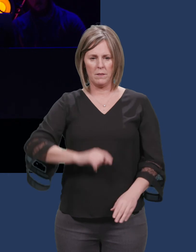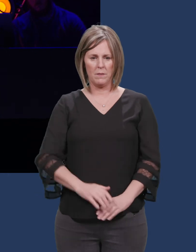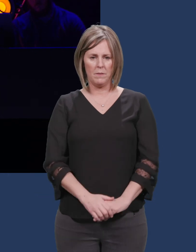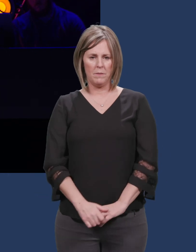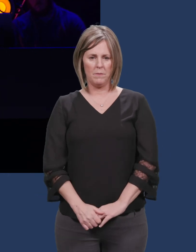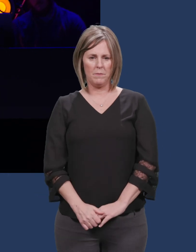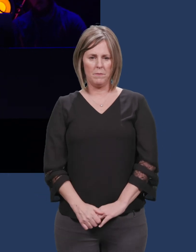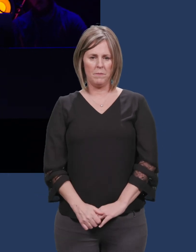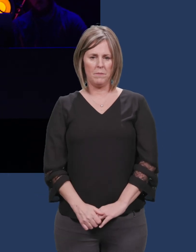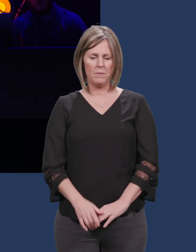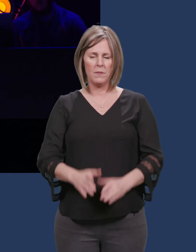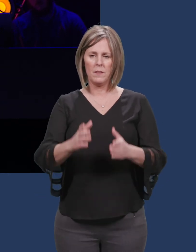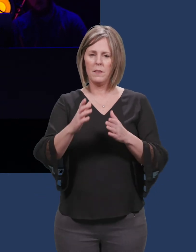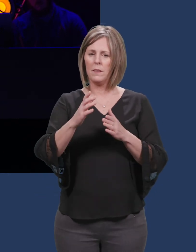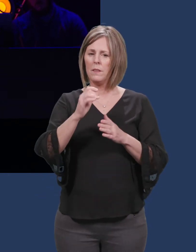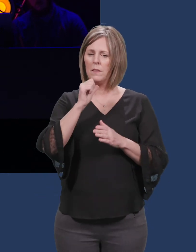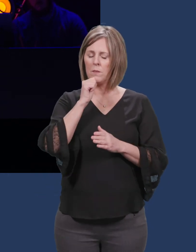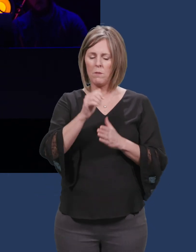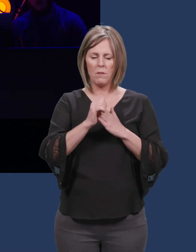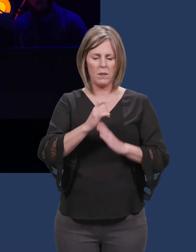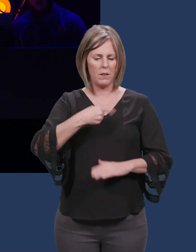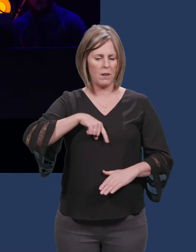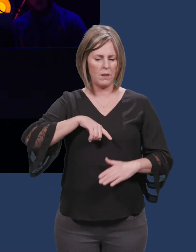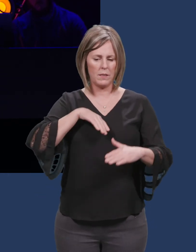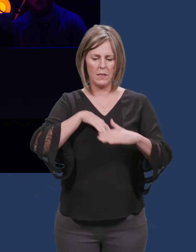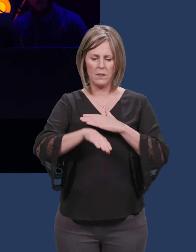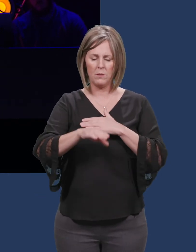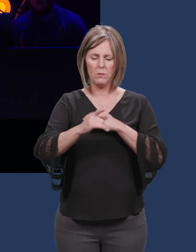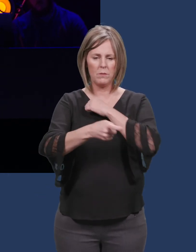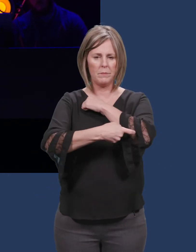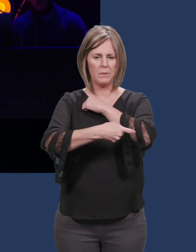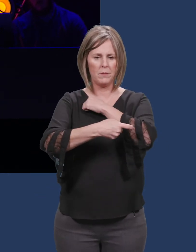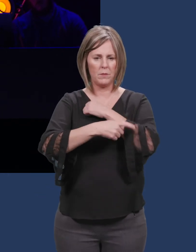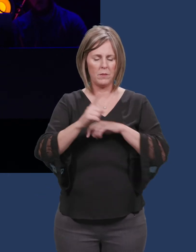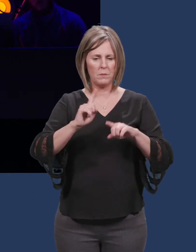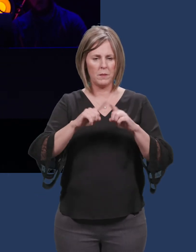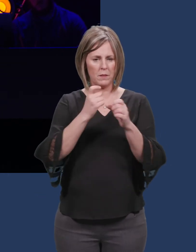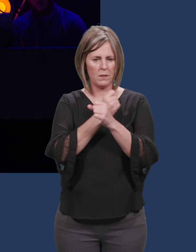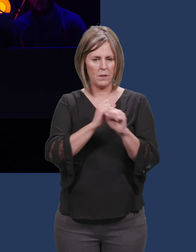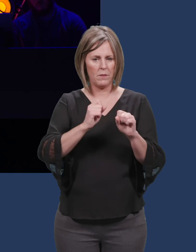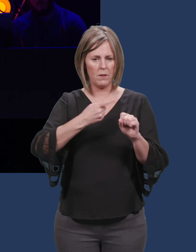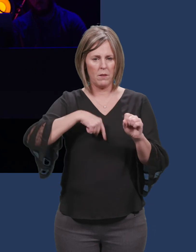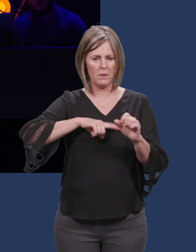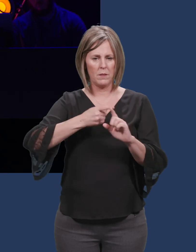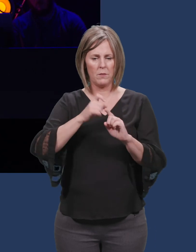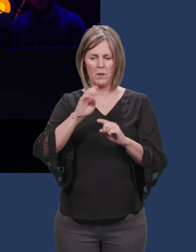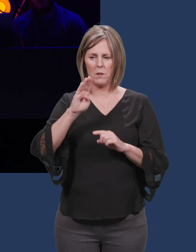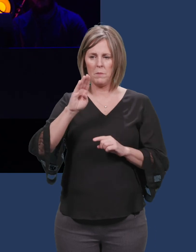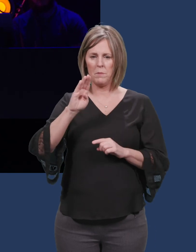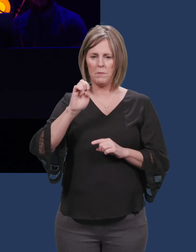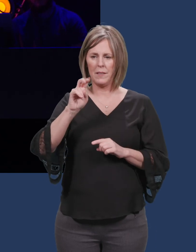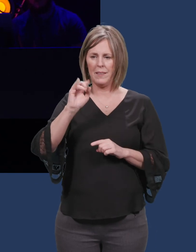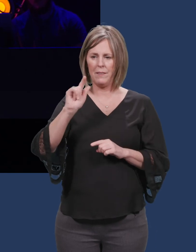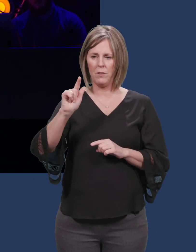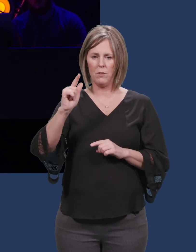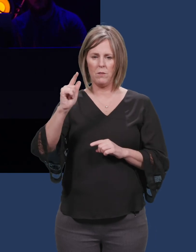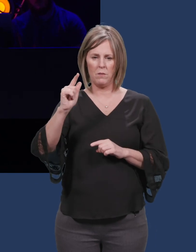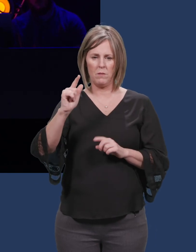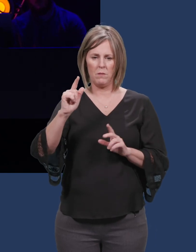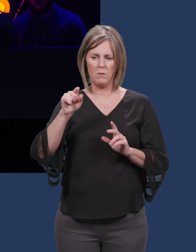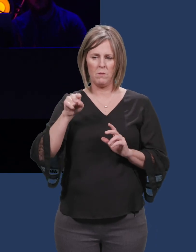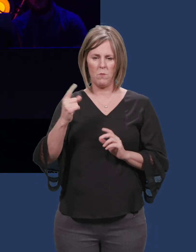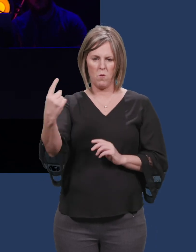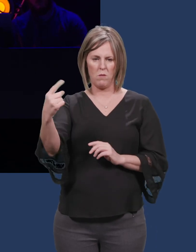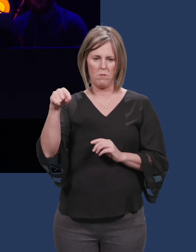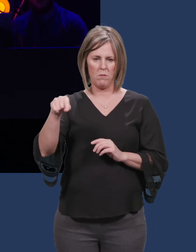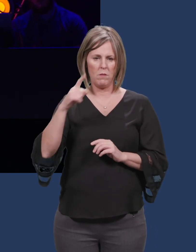us. And do not lead us into temptation, but deliver us from the evil one.